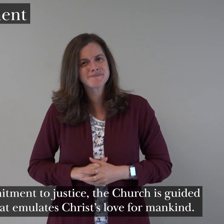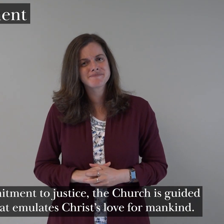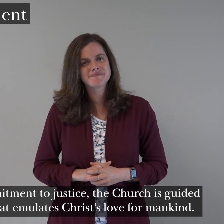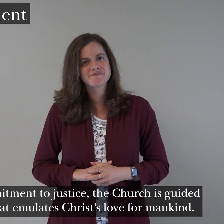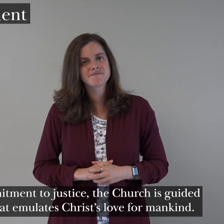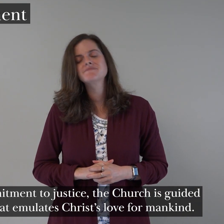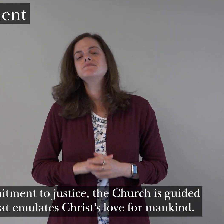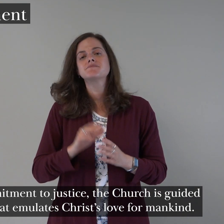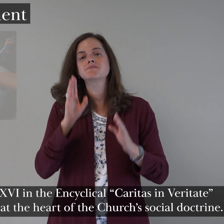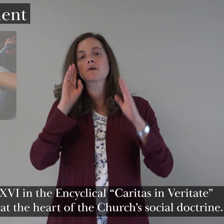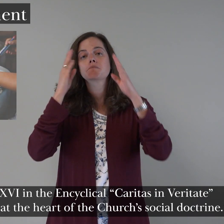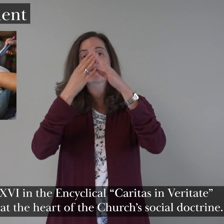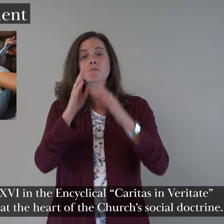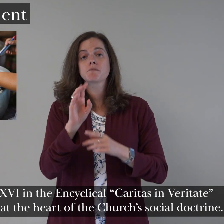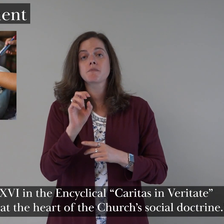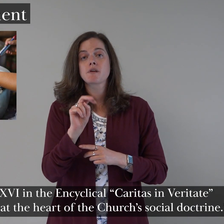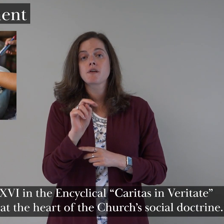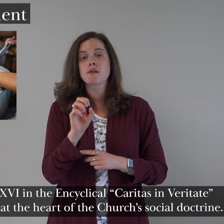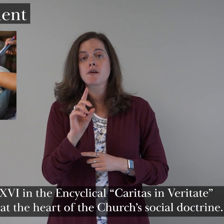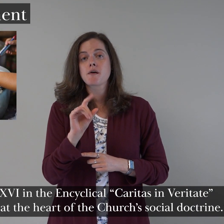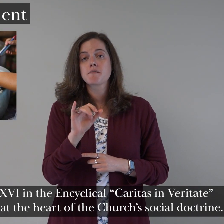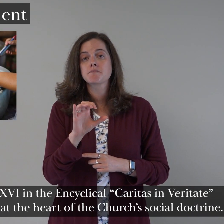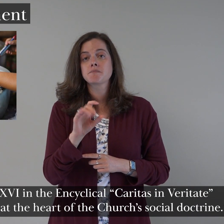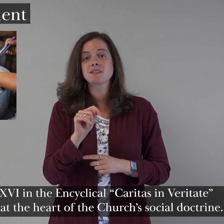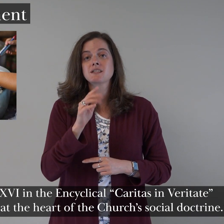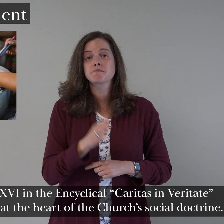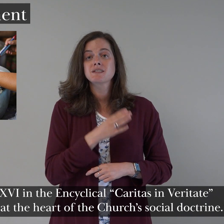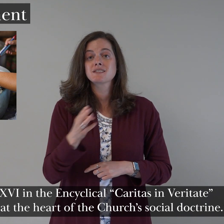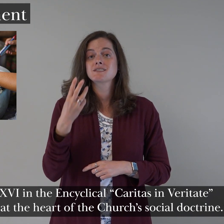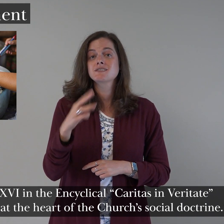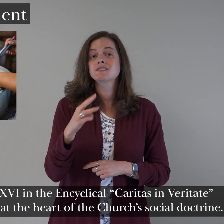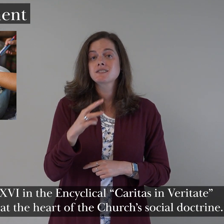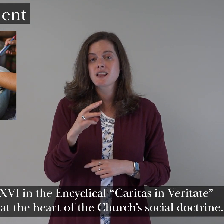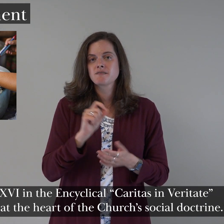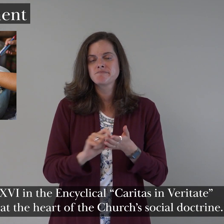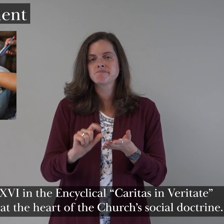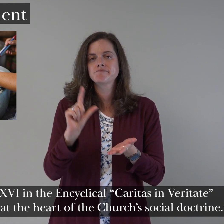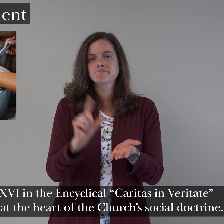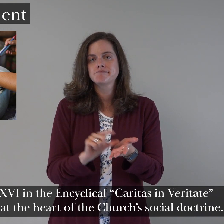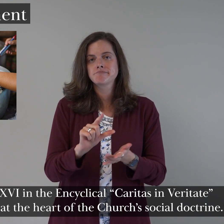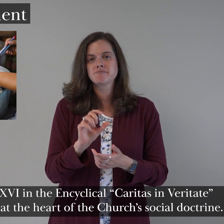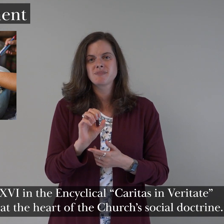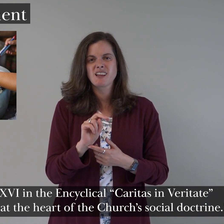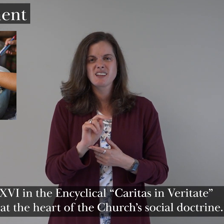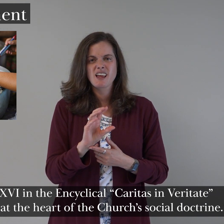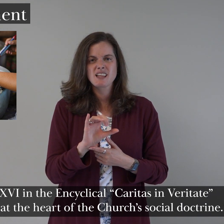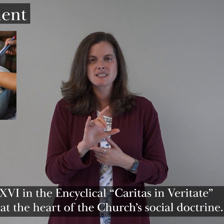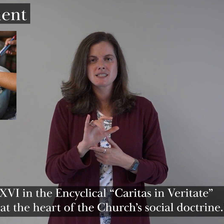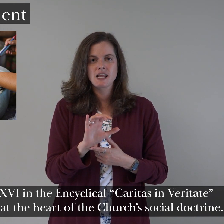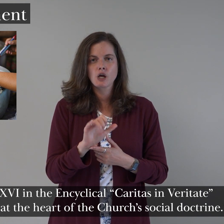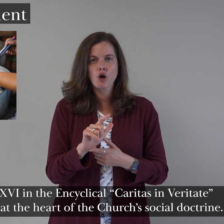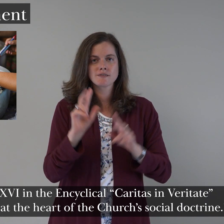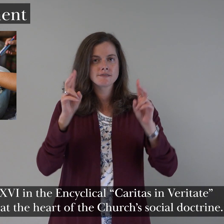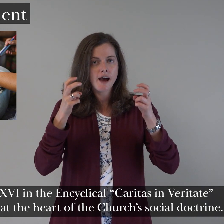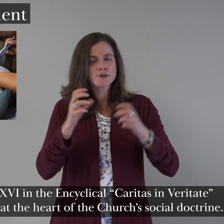Pope Benedict XVI in the encyclical Caritas in Veritate wrote